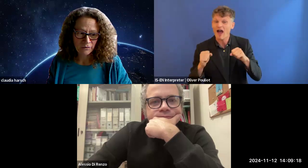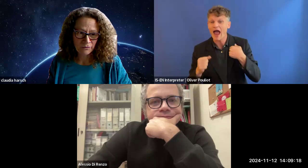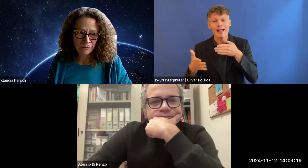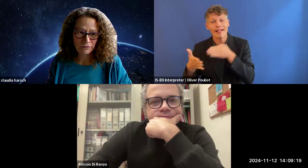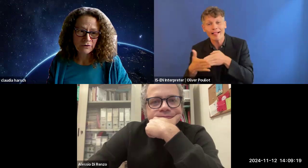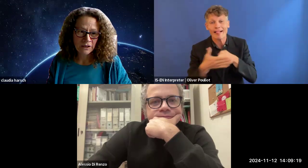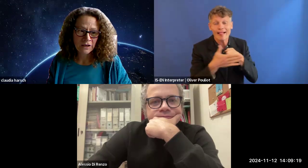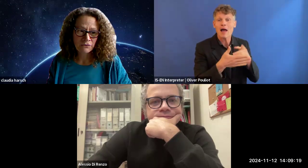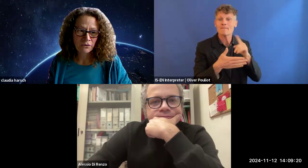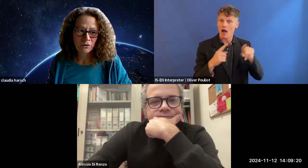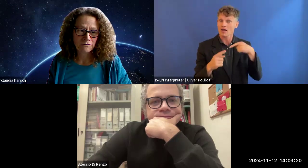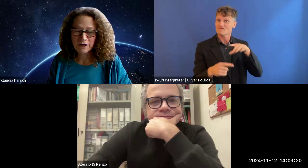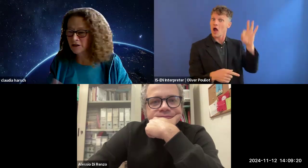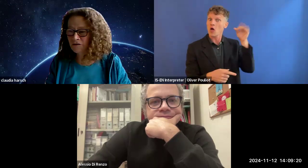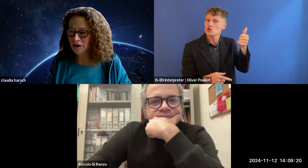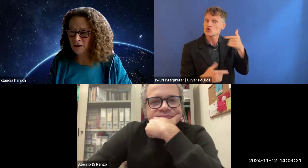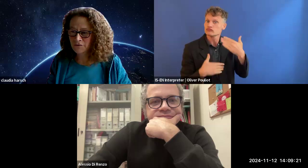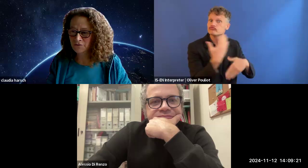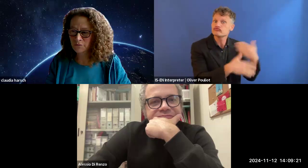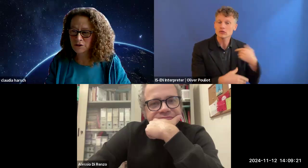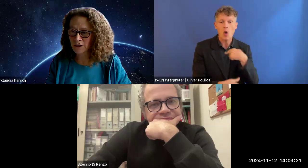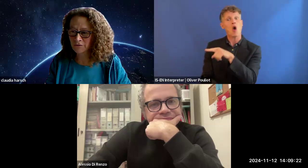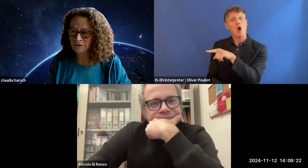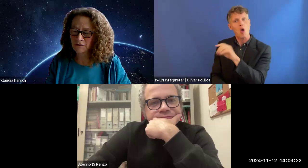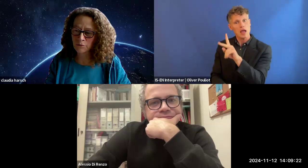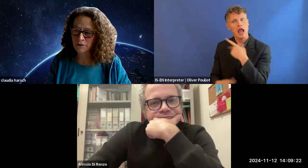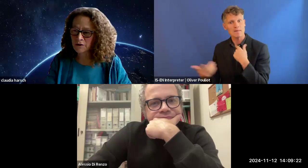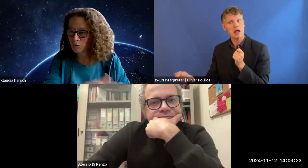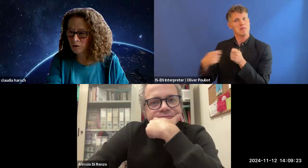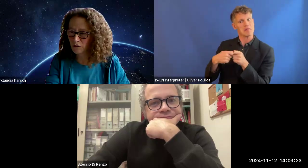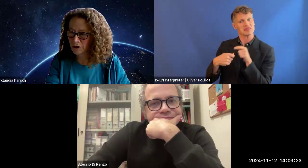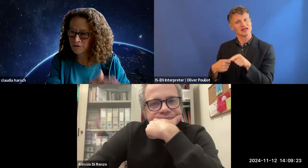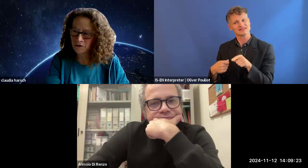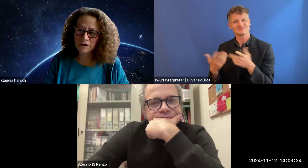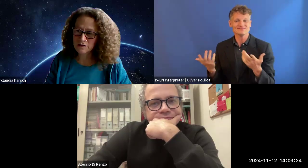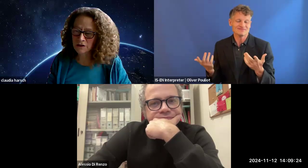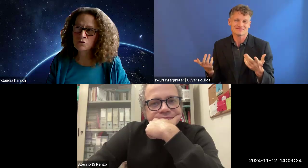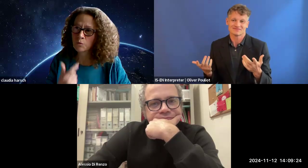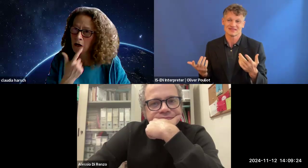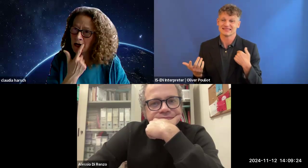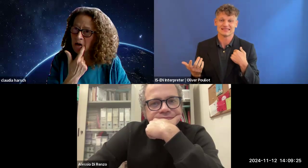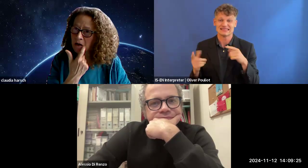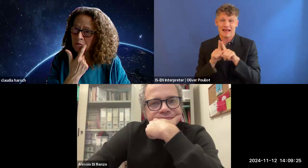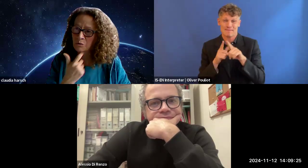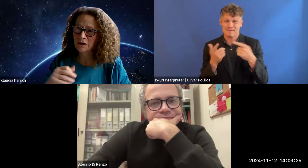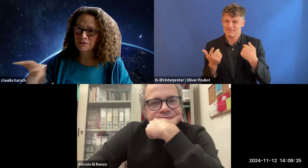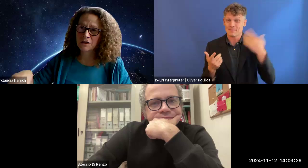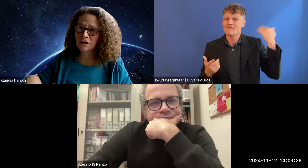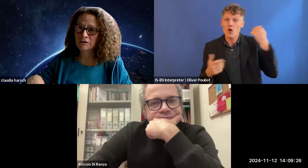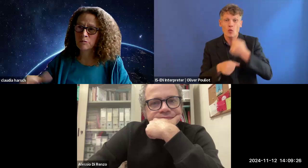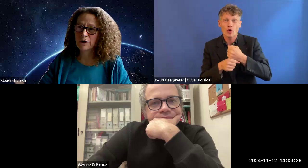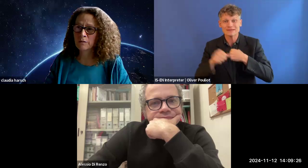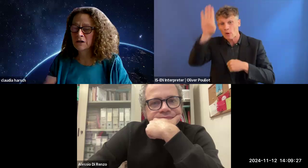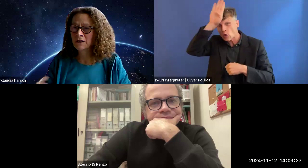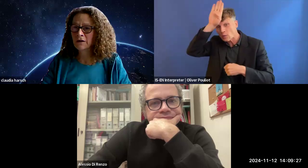then we've done that for rating scales, which I have developed with Cuban colleagues for a test in Cuba, and what we have